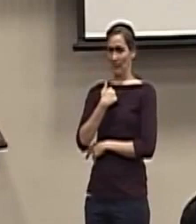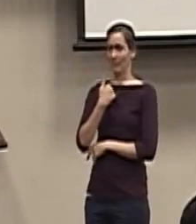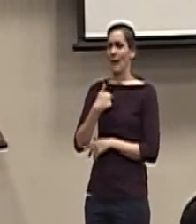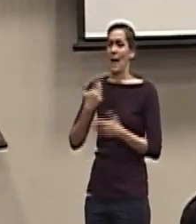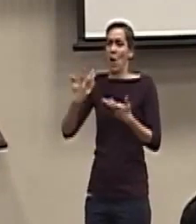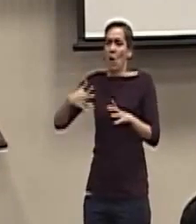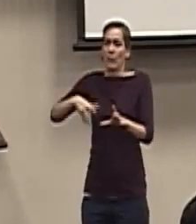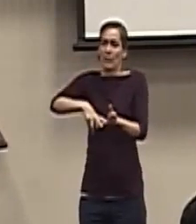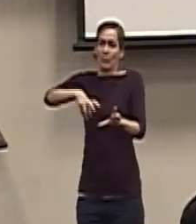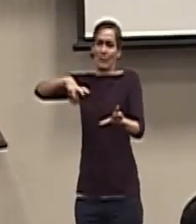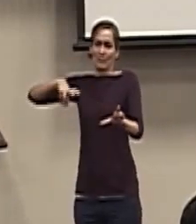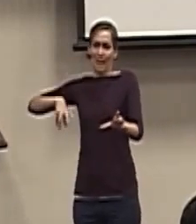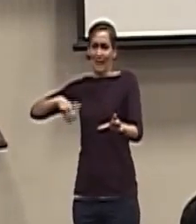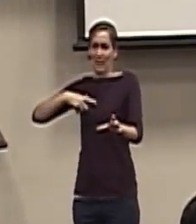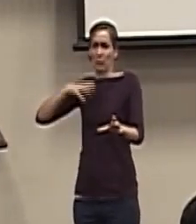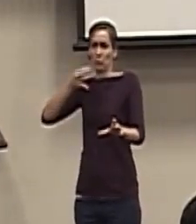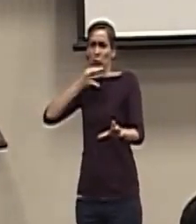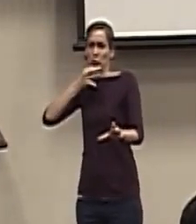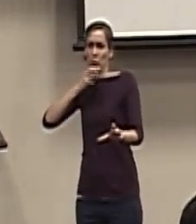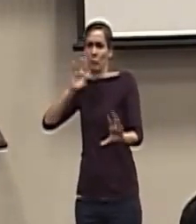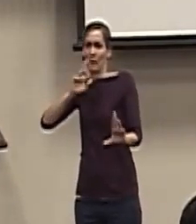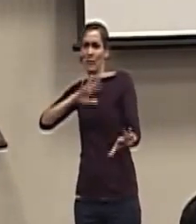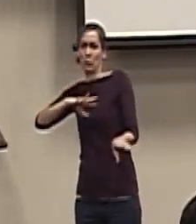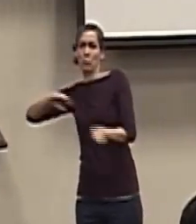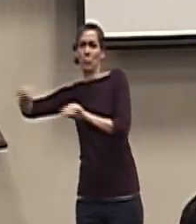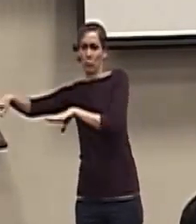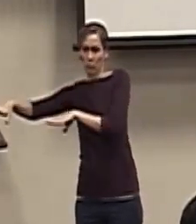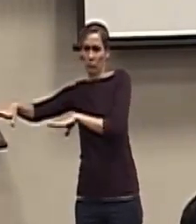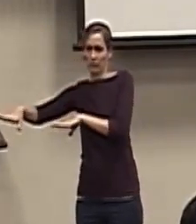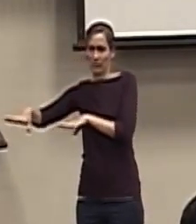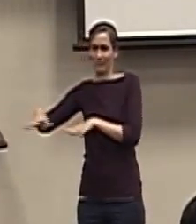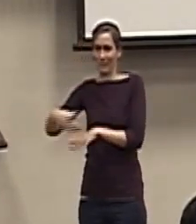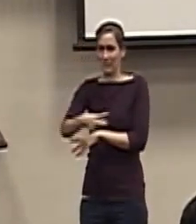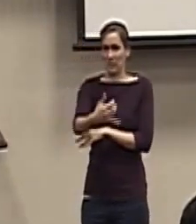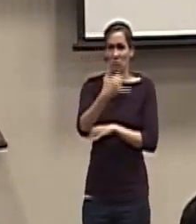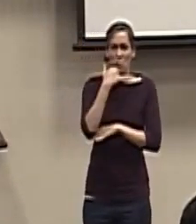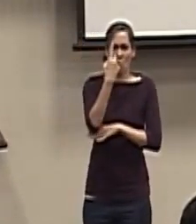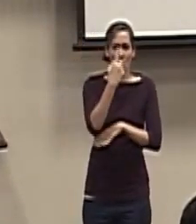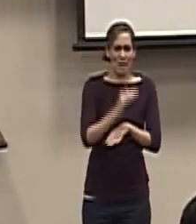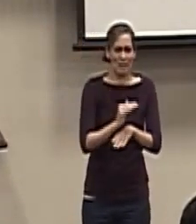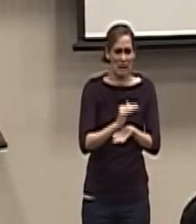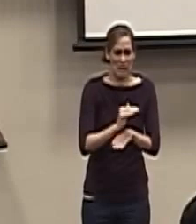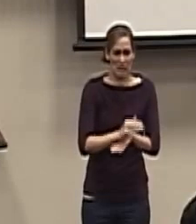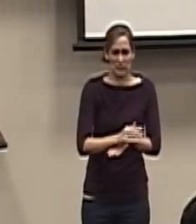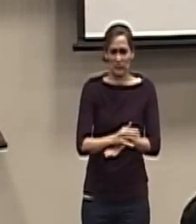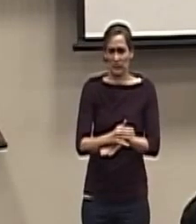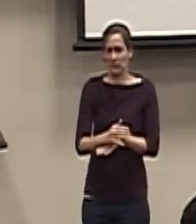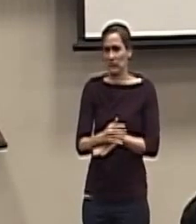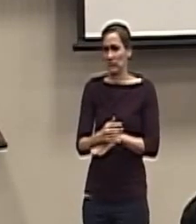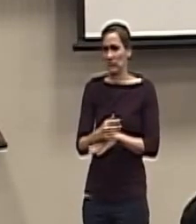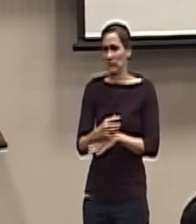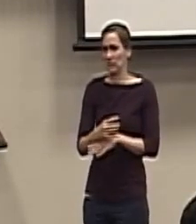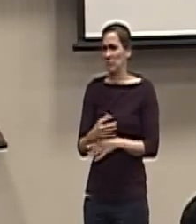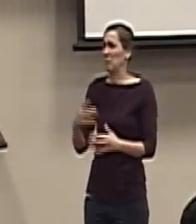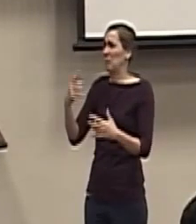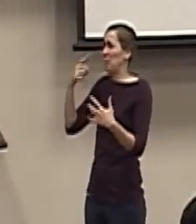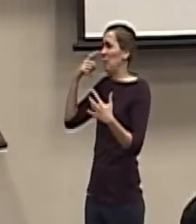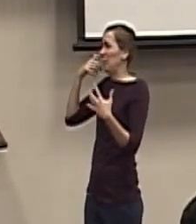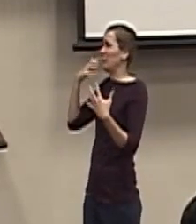of finishing up a few things before we moved. Got a call from Becca one night just